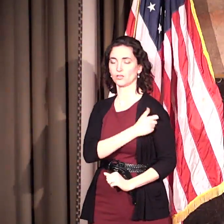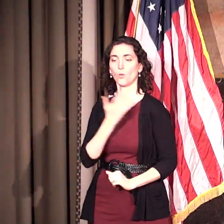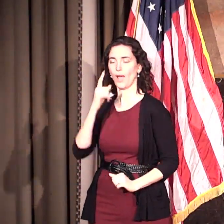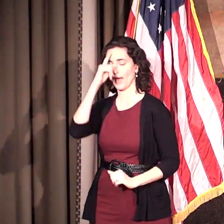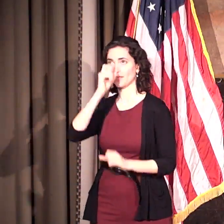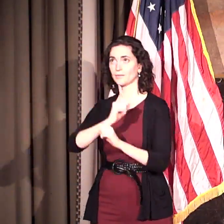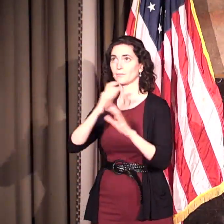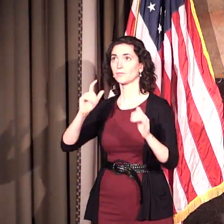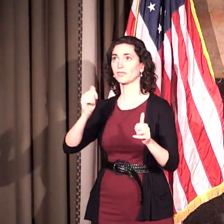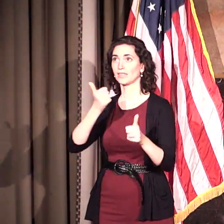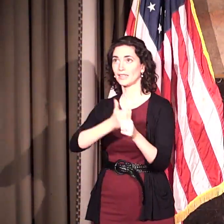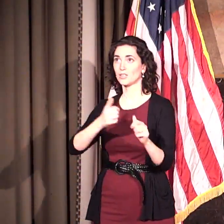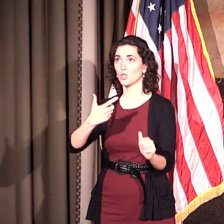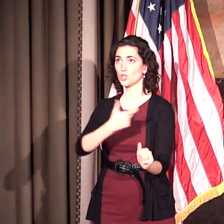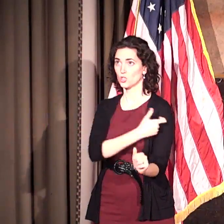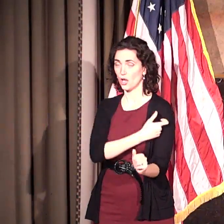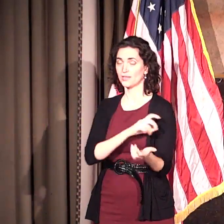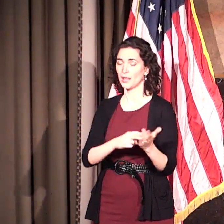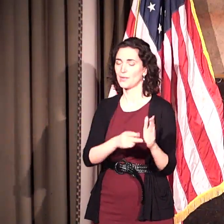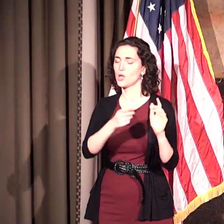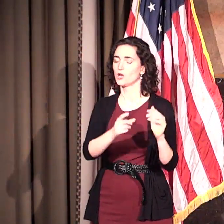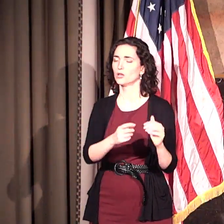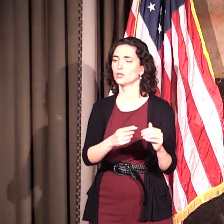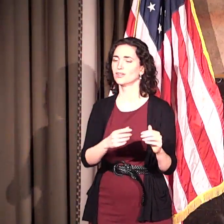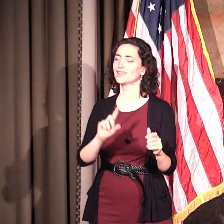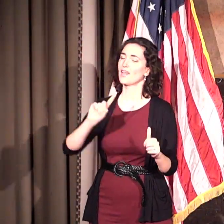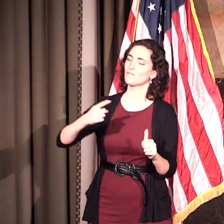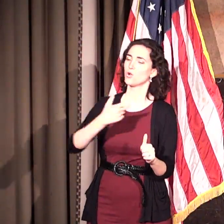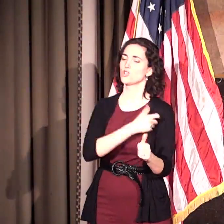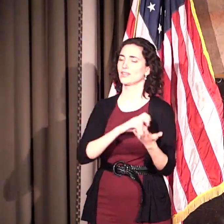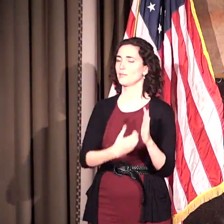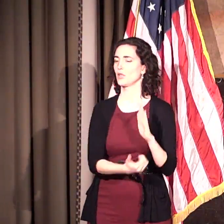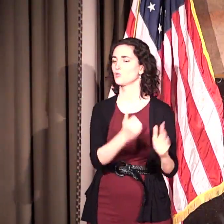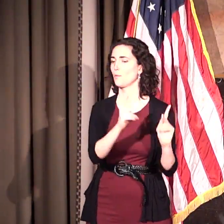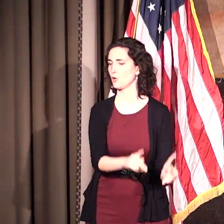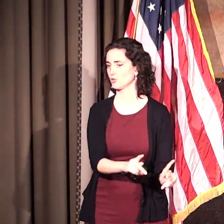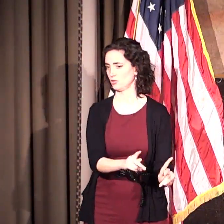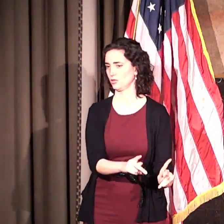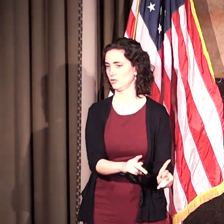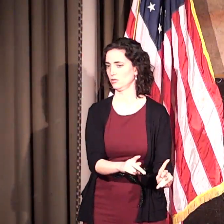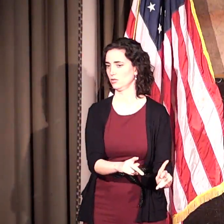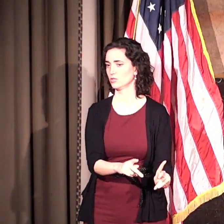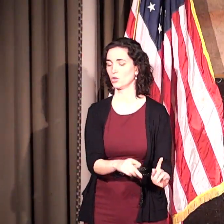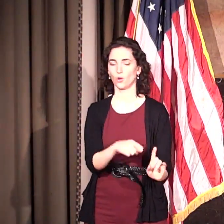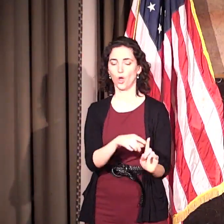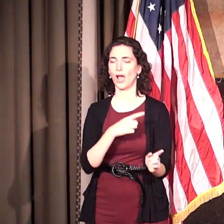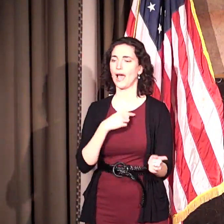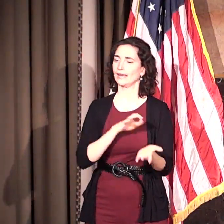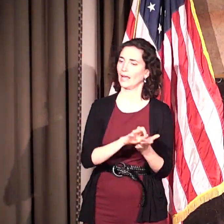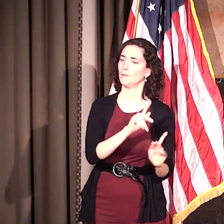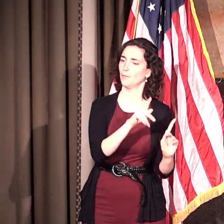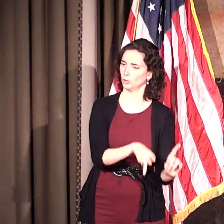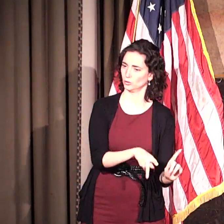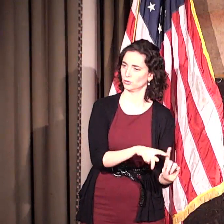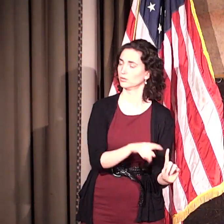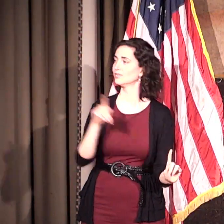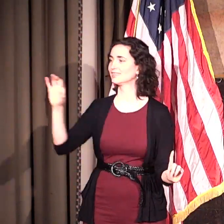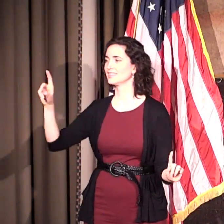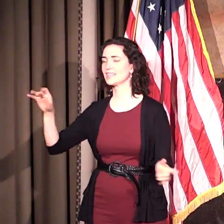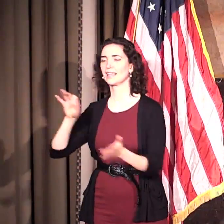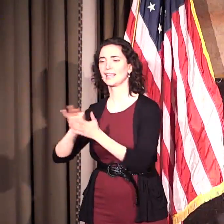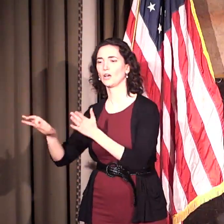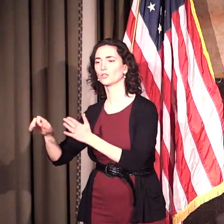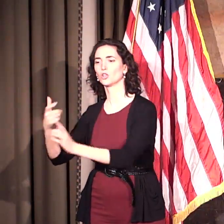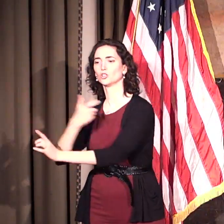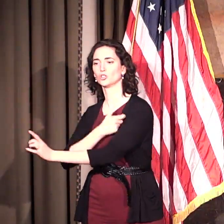think about it, each first dose is someone new who's going to get eventually vaccinated. So, but the CDC does do both first and second doses. They also